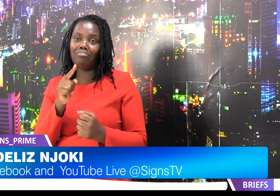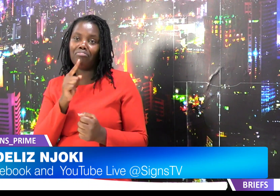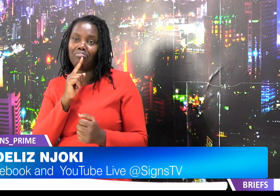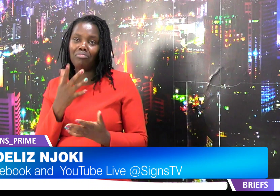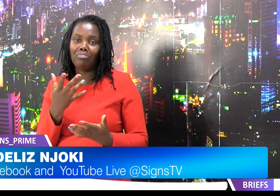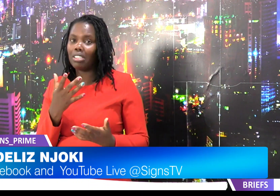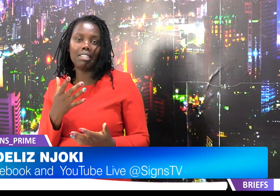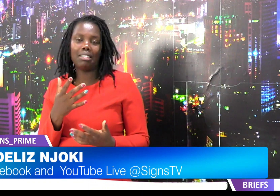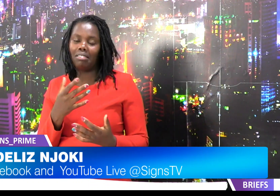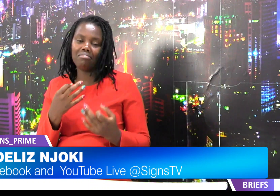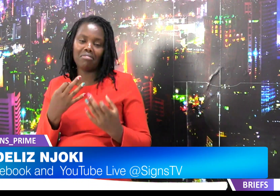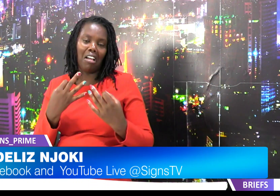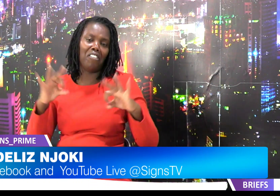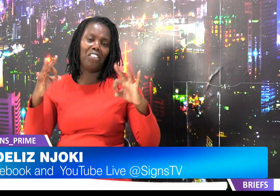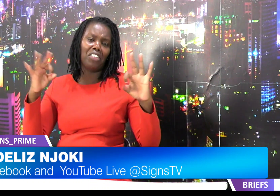set free.